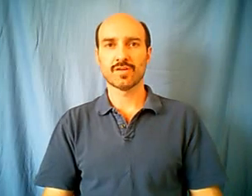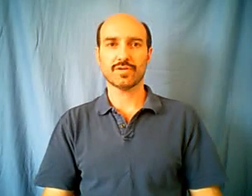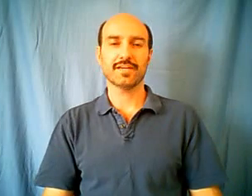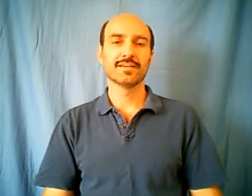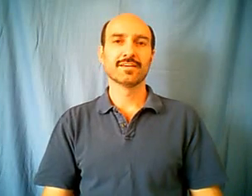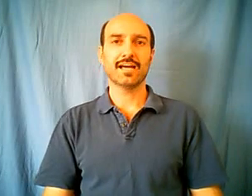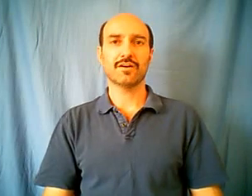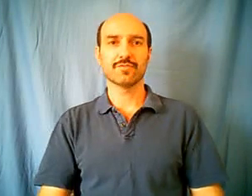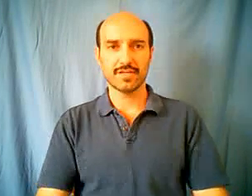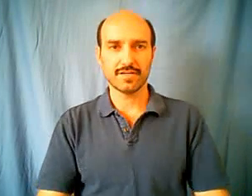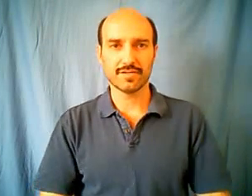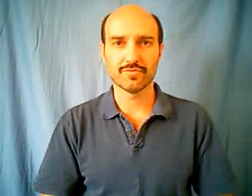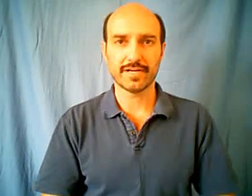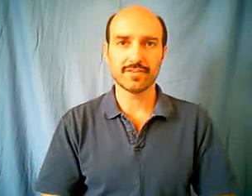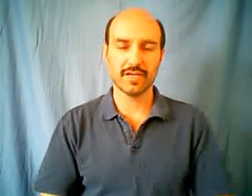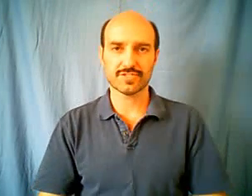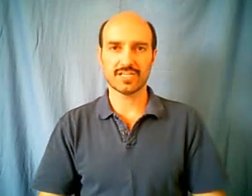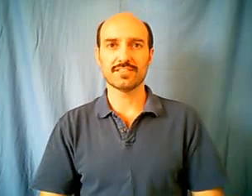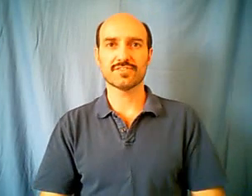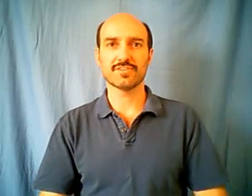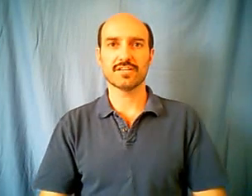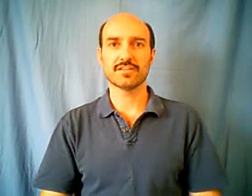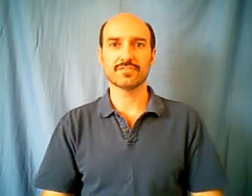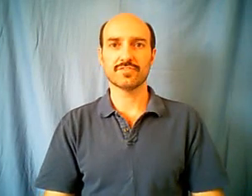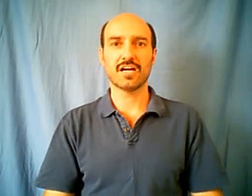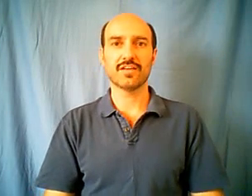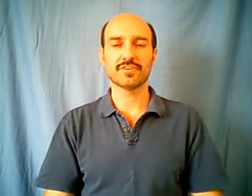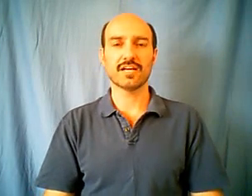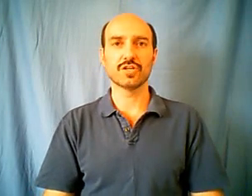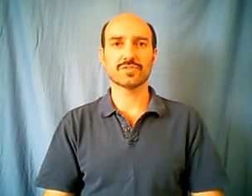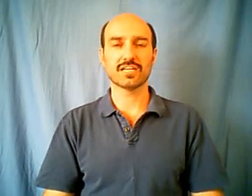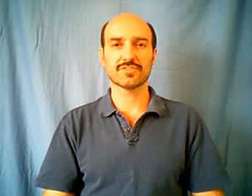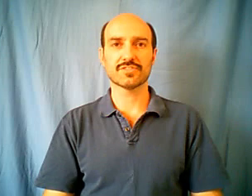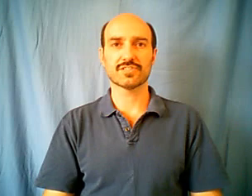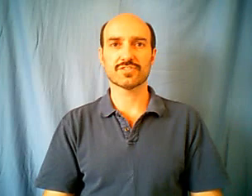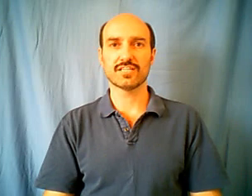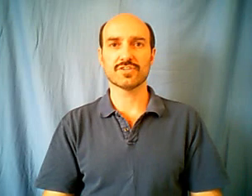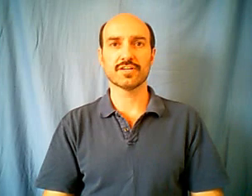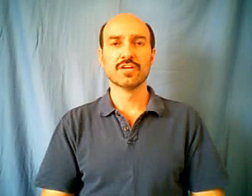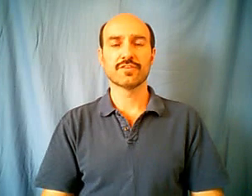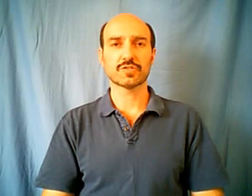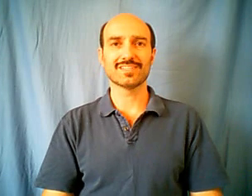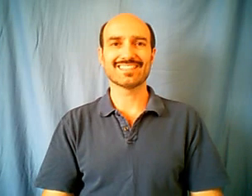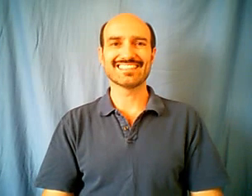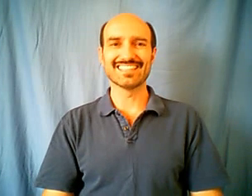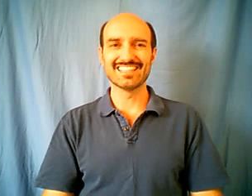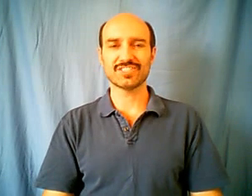Okay. Now for the other signs, they're not loan signs, they're just other signs are. First one is